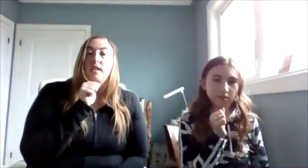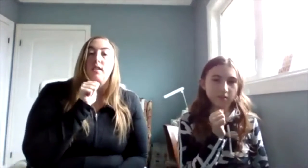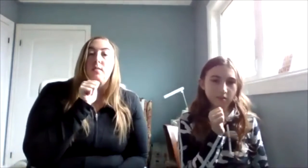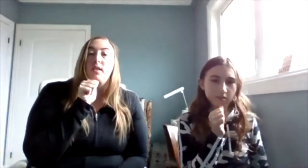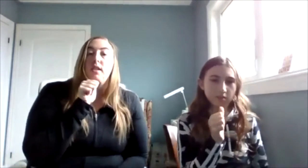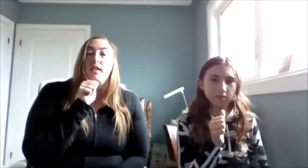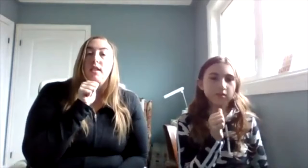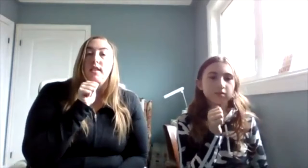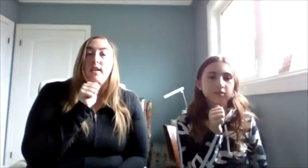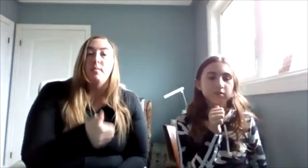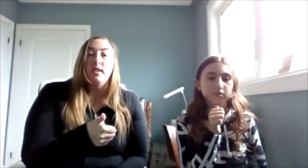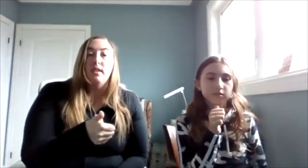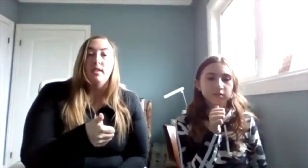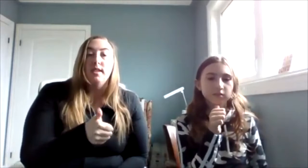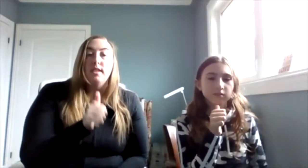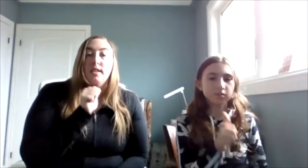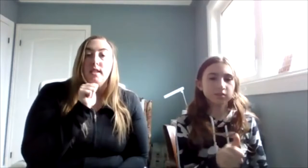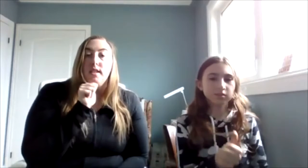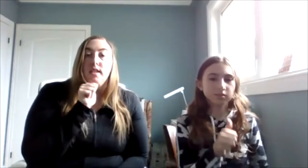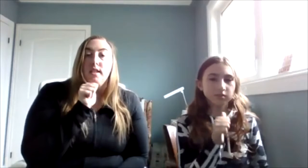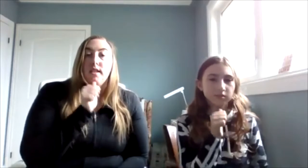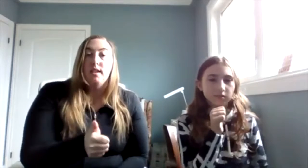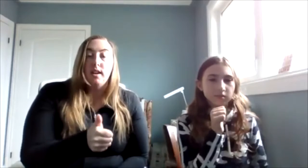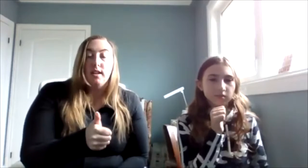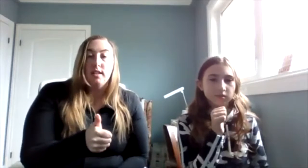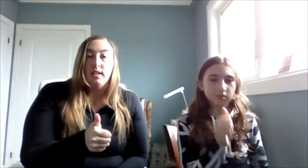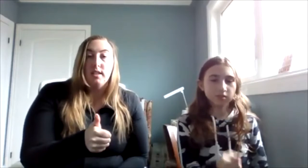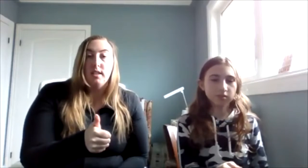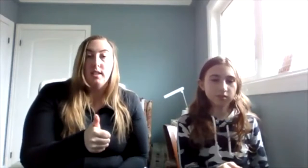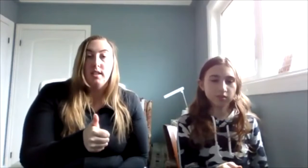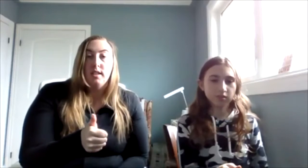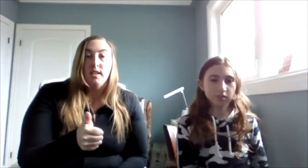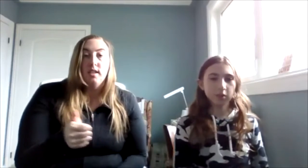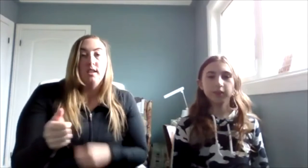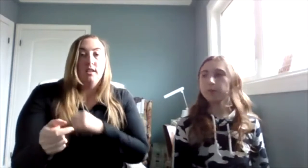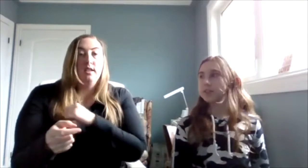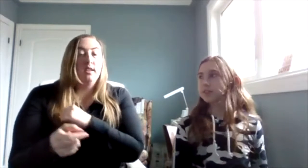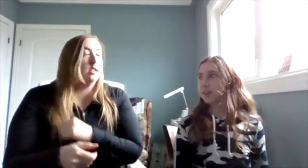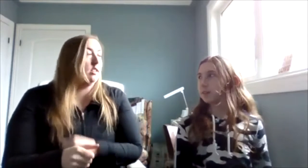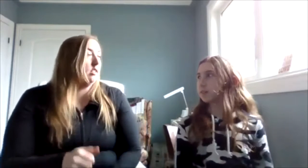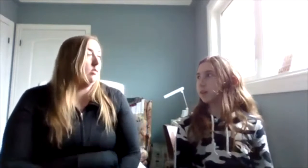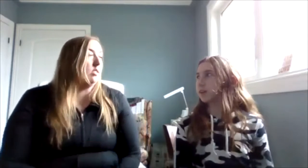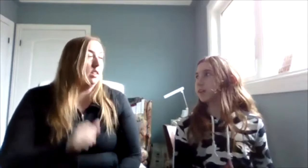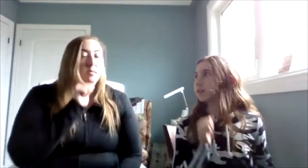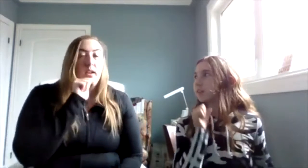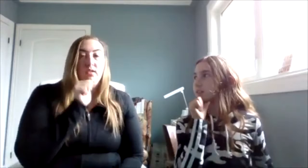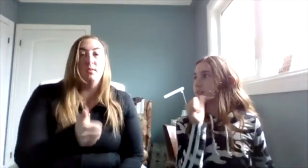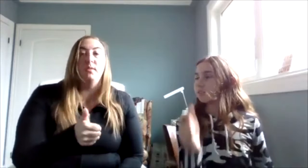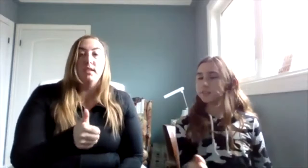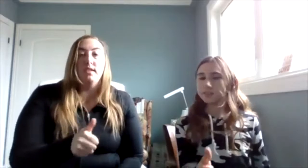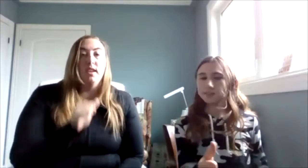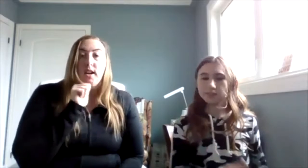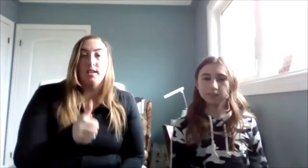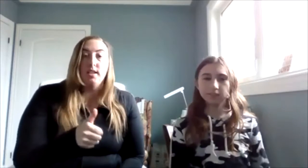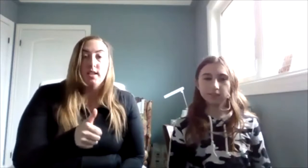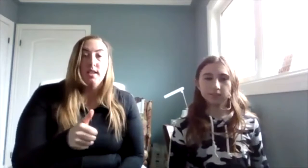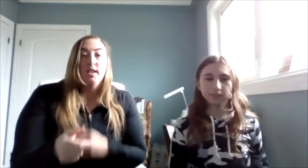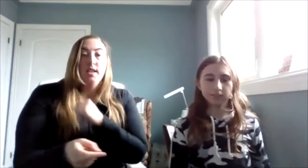your one thumb under your chin, not. Only one thumb. Right? One thumb, yeah, just once. Not